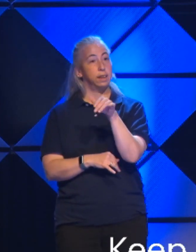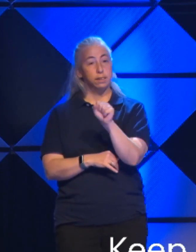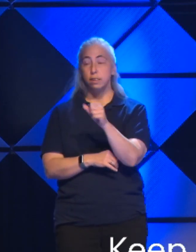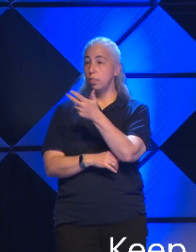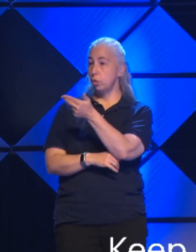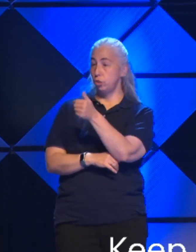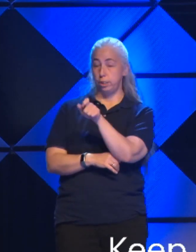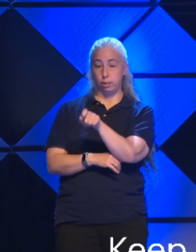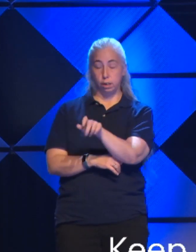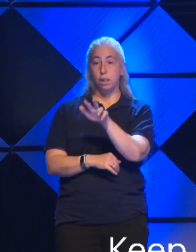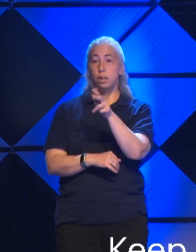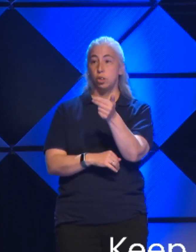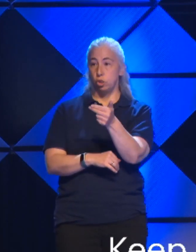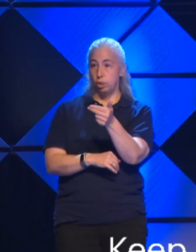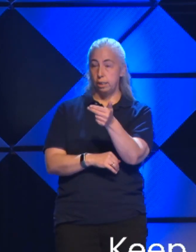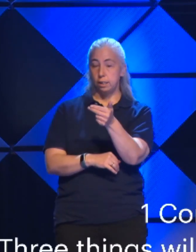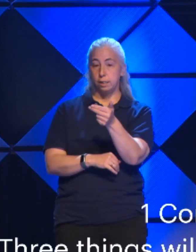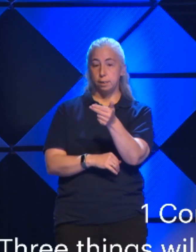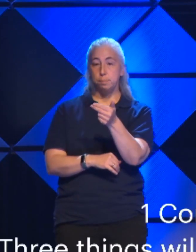says,